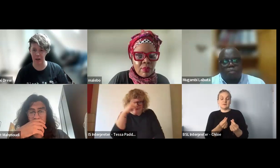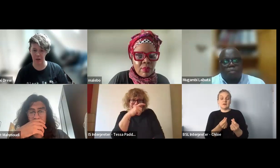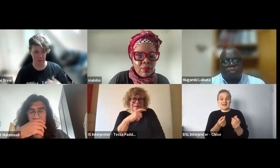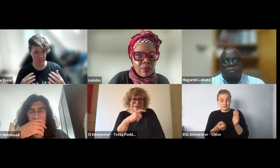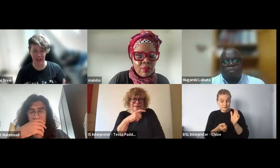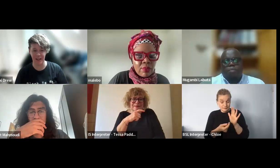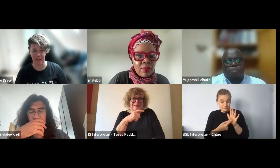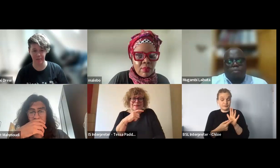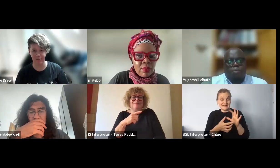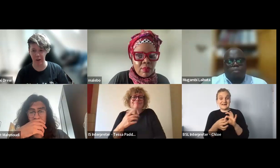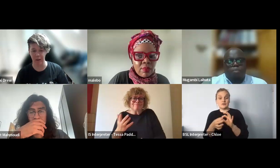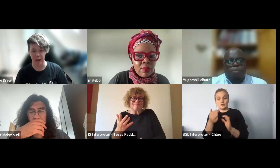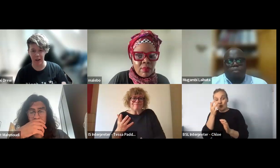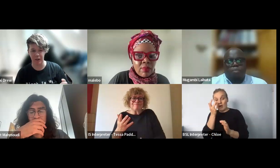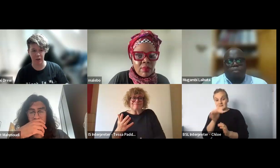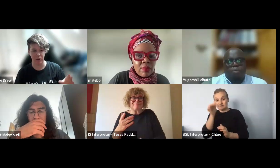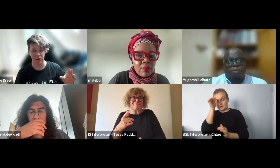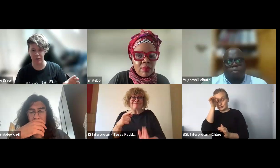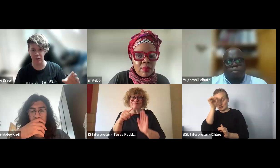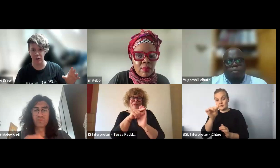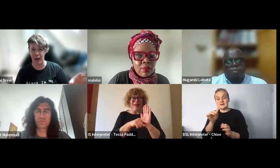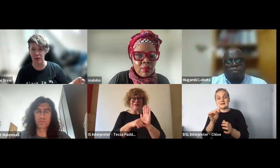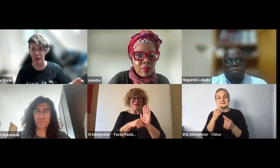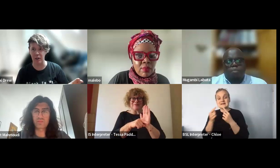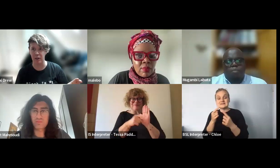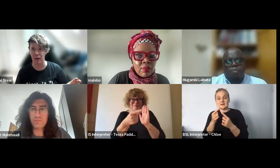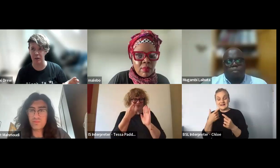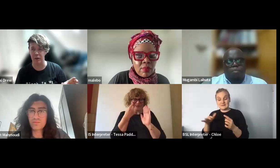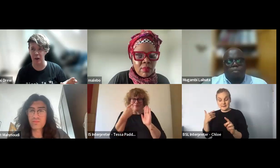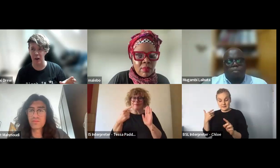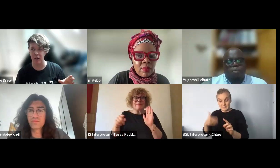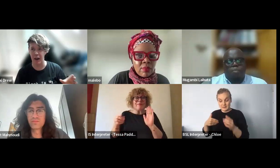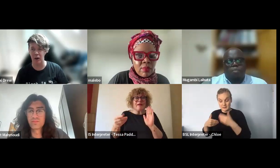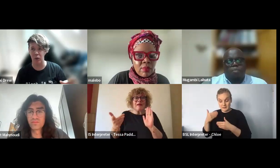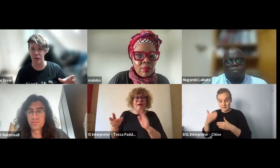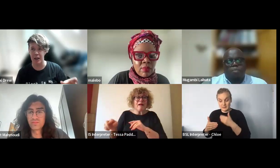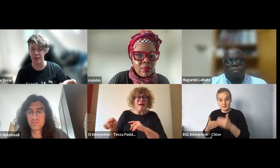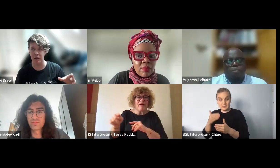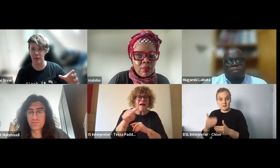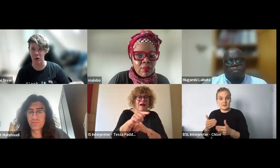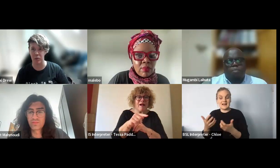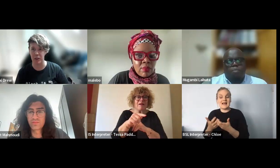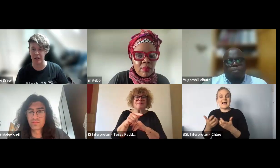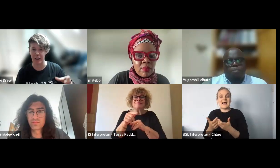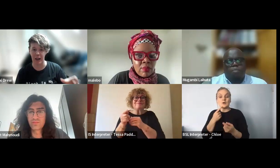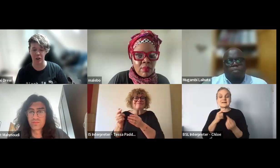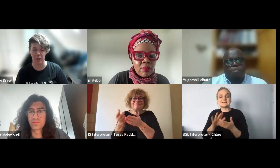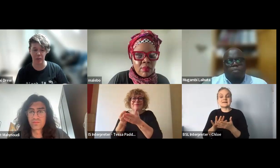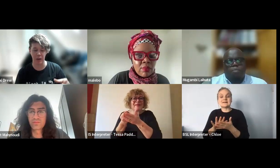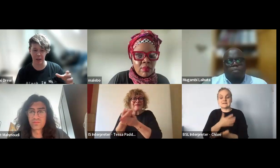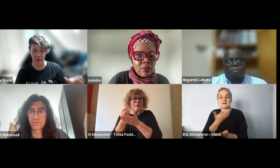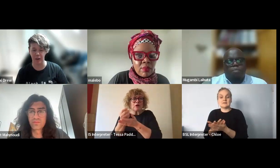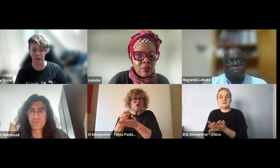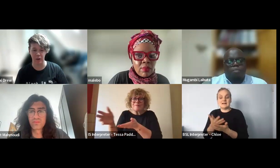artificial intelligence, data, right? It's gone through several stages of how data is interpreted and engaged